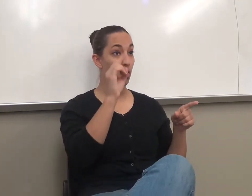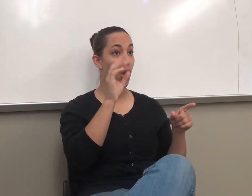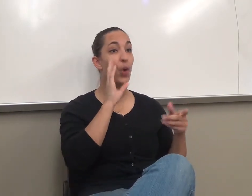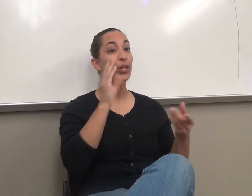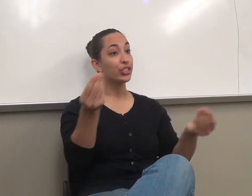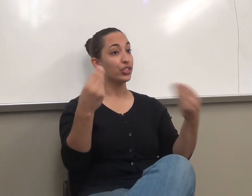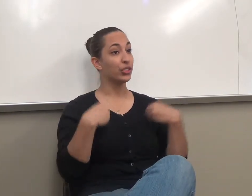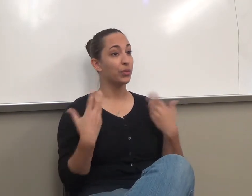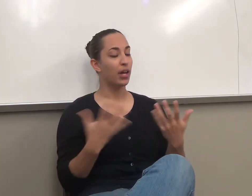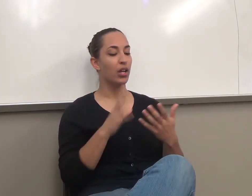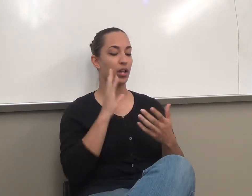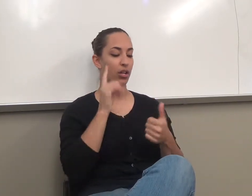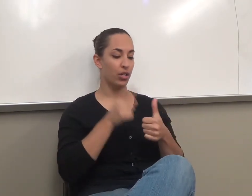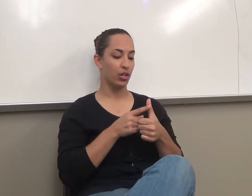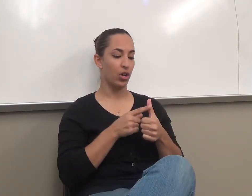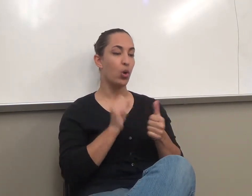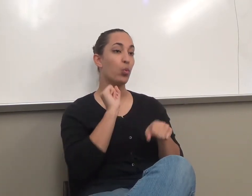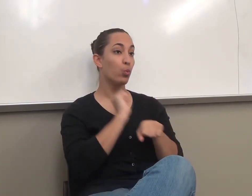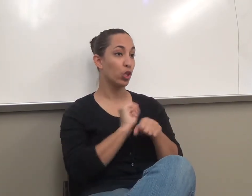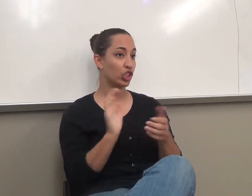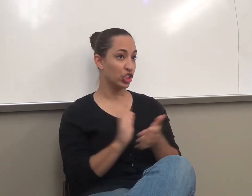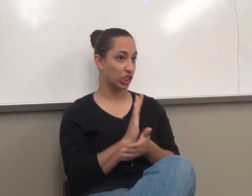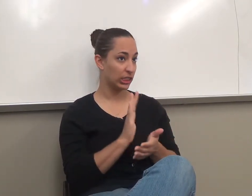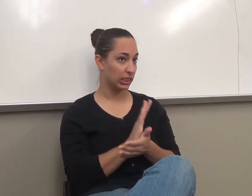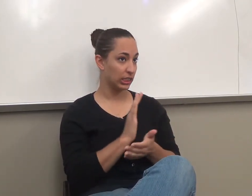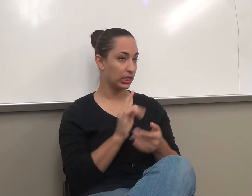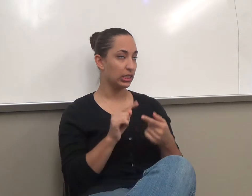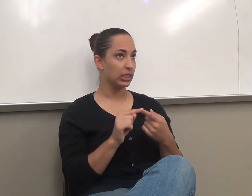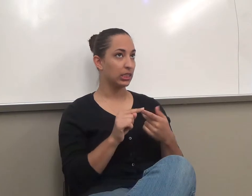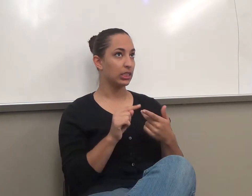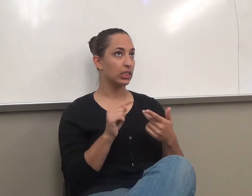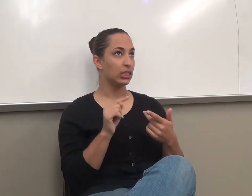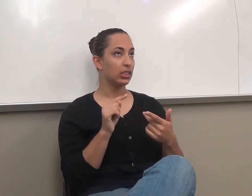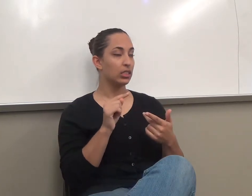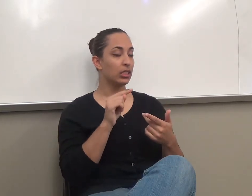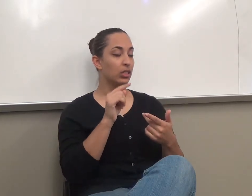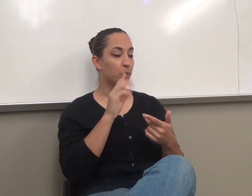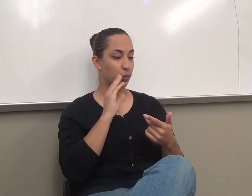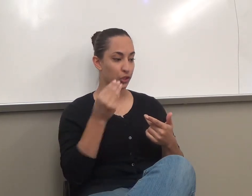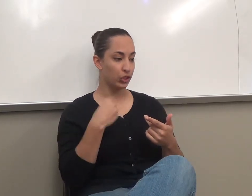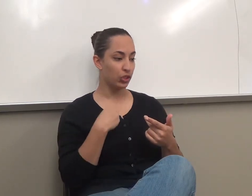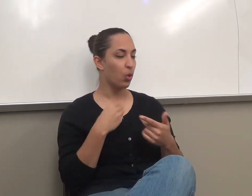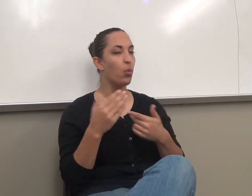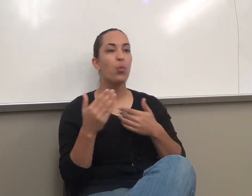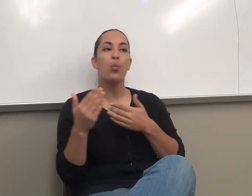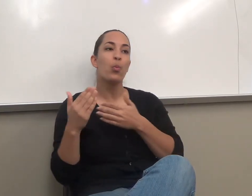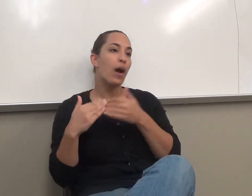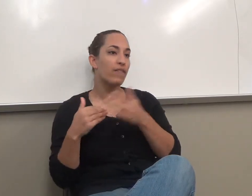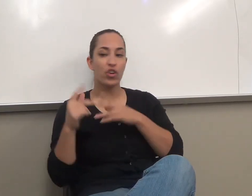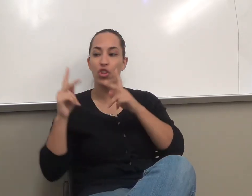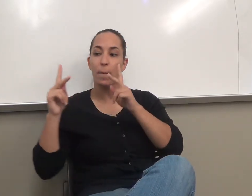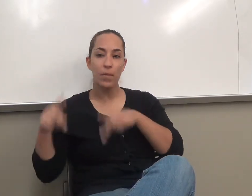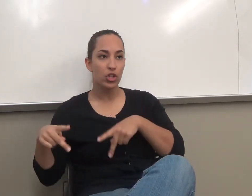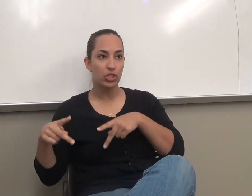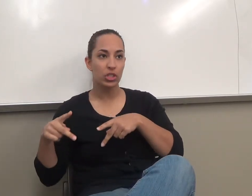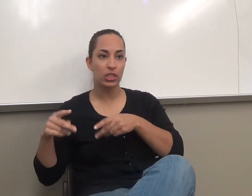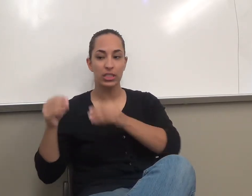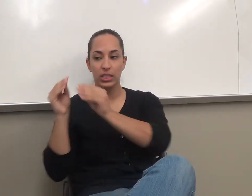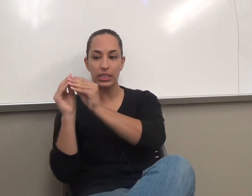Okay? You're going to turn in your worksheet. You're going to turn in whatever the person gives you back today, and by the way,